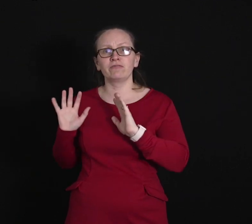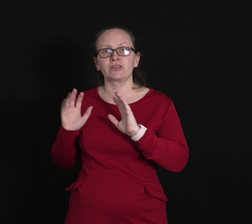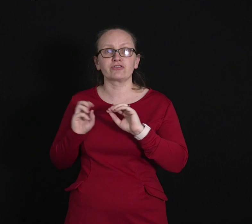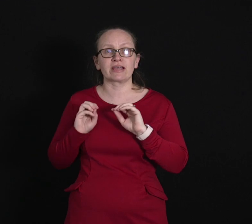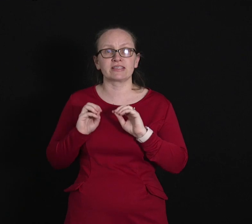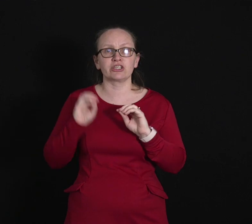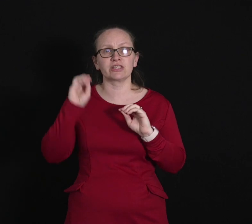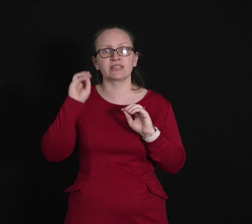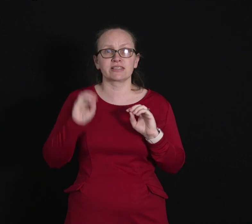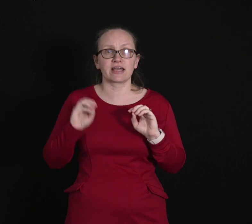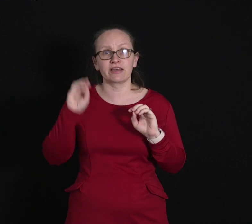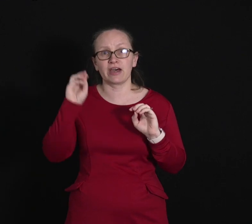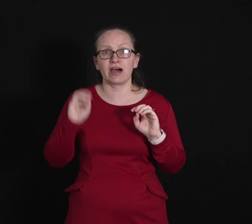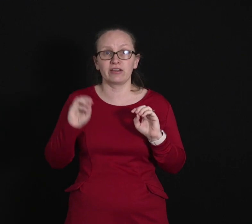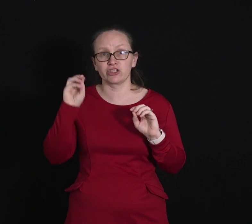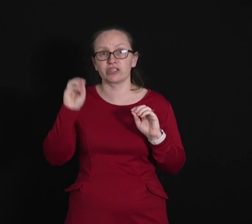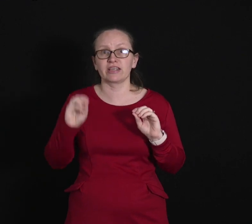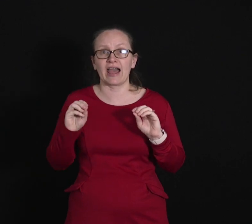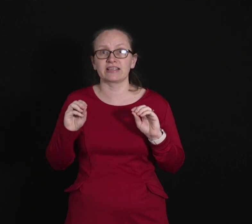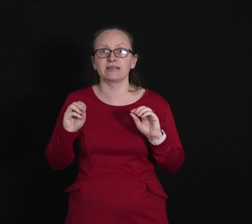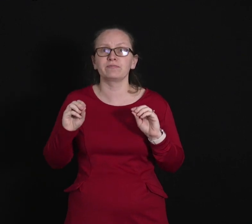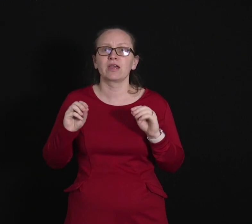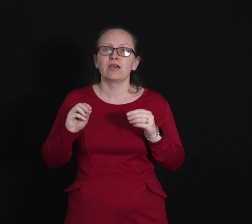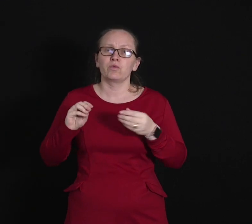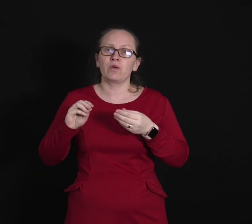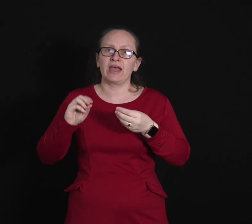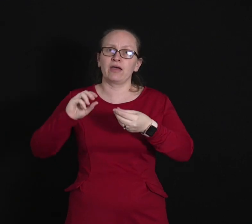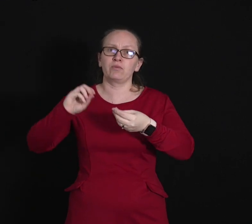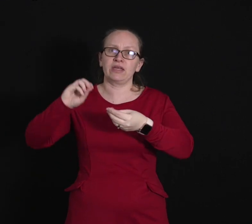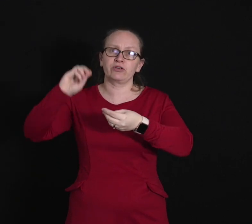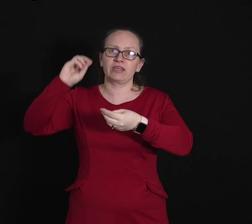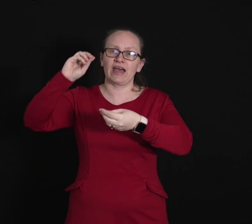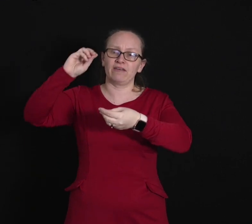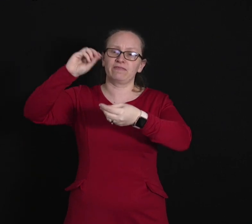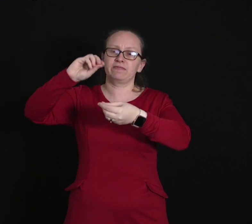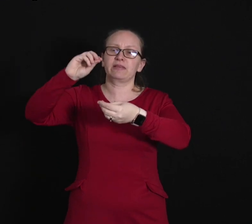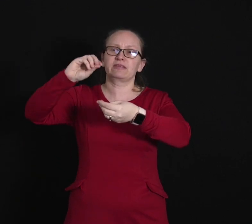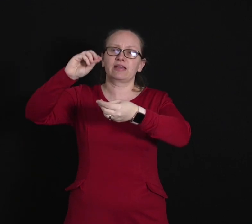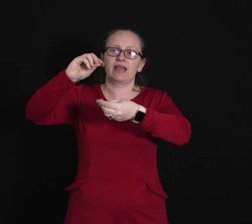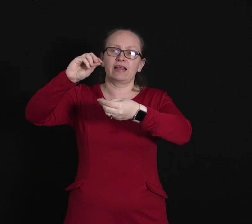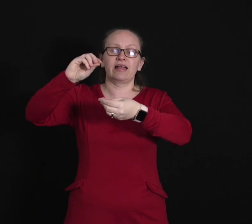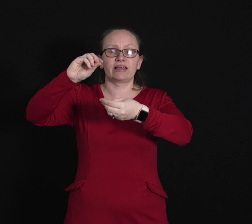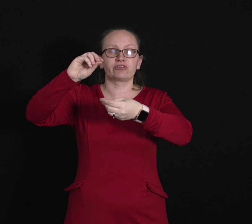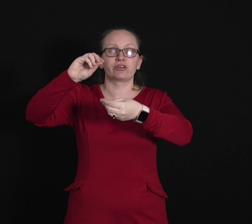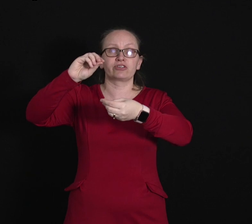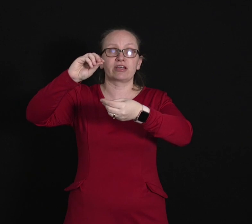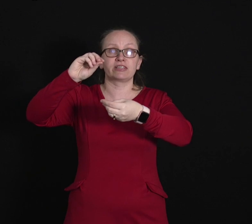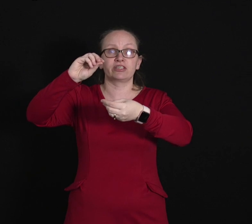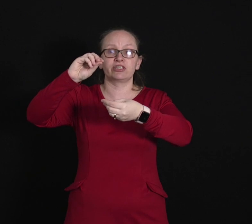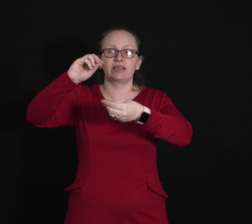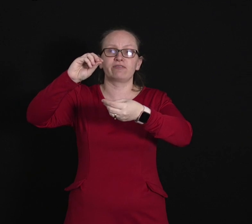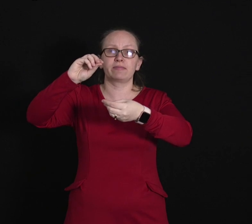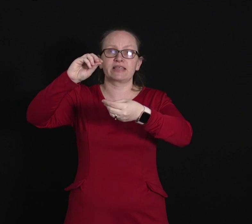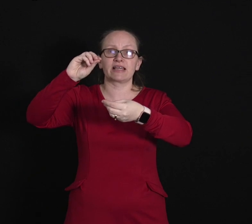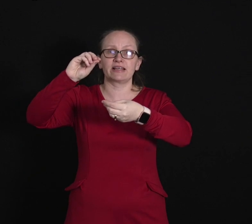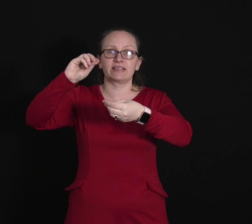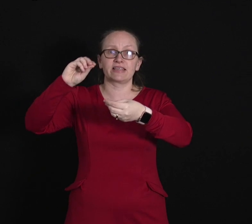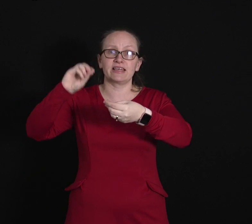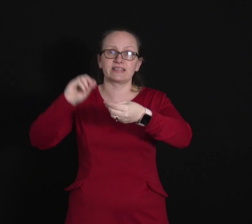for the transitions inside the hydrogen atom where we could have electrons transitioning from excited states